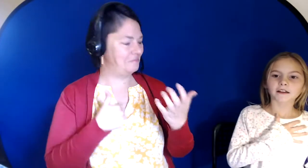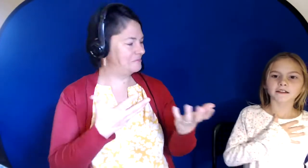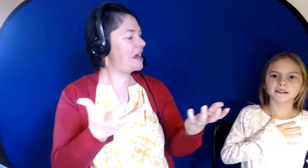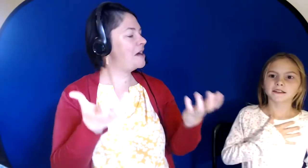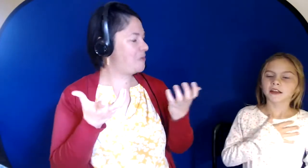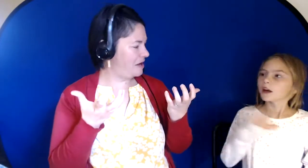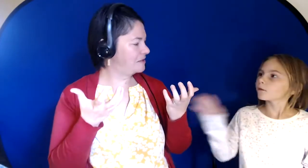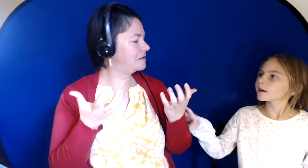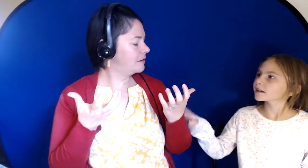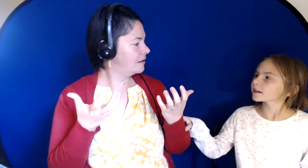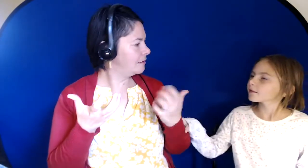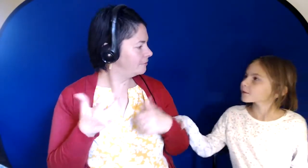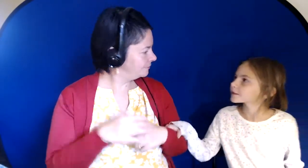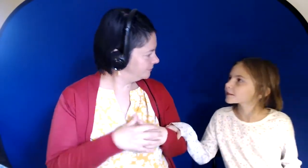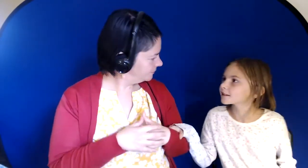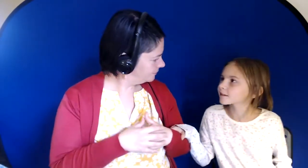I want.